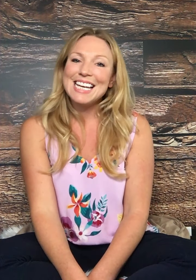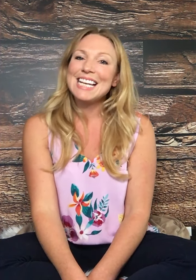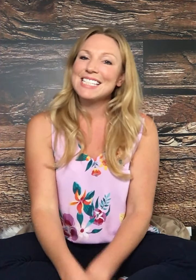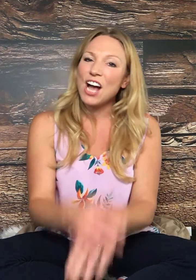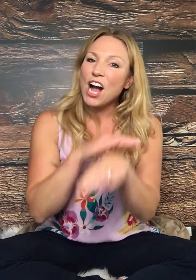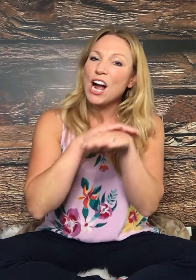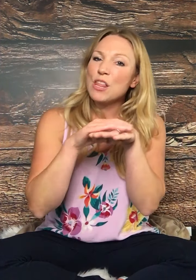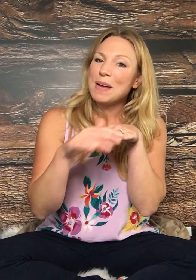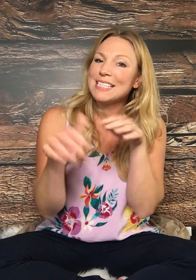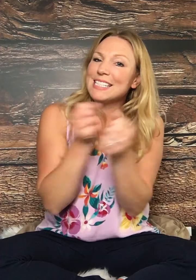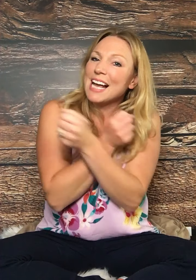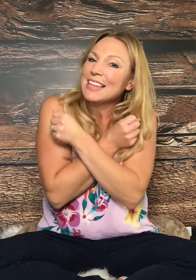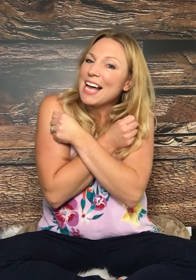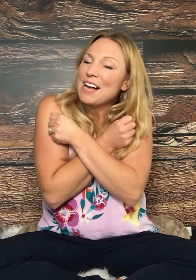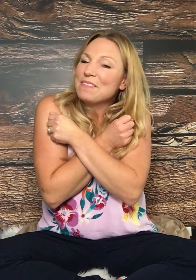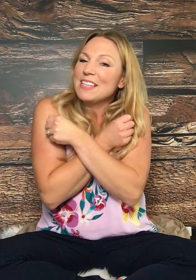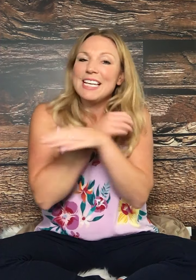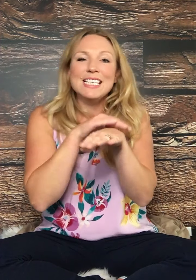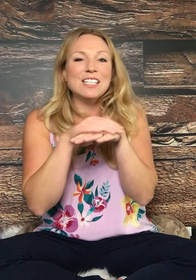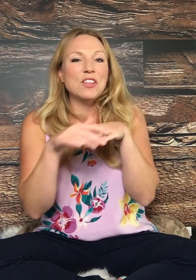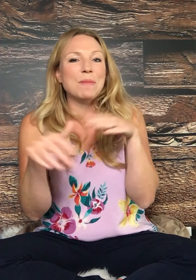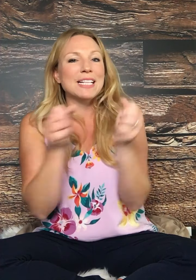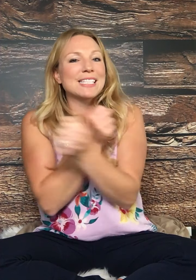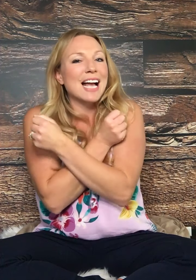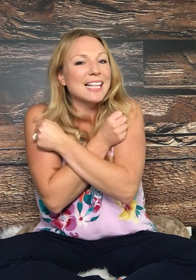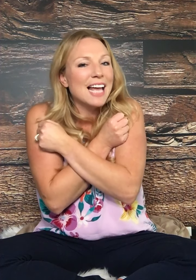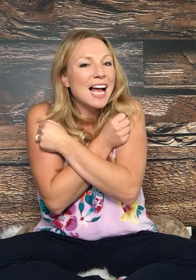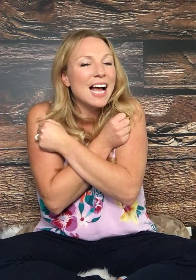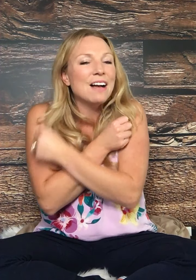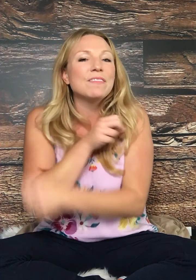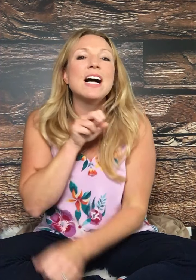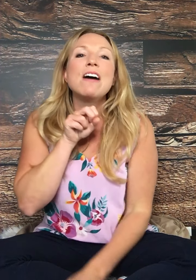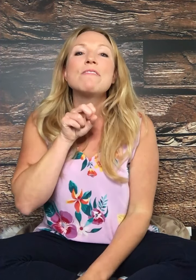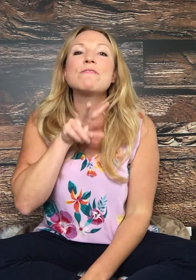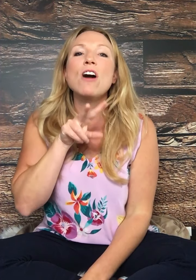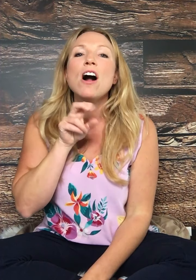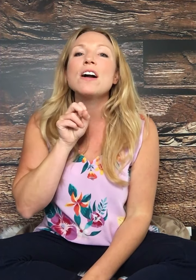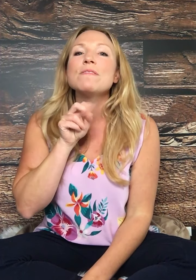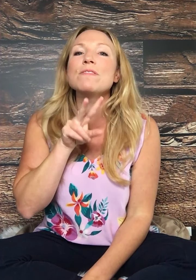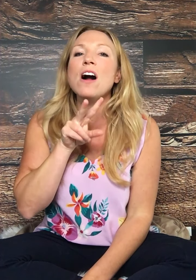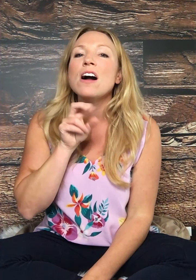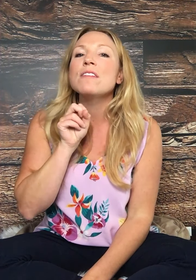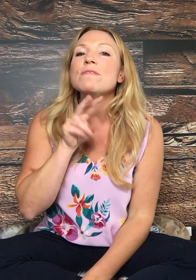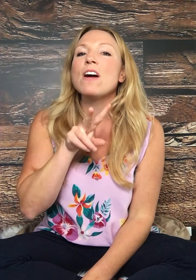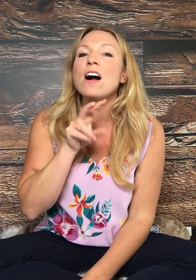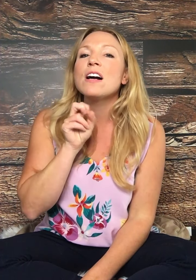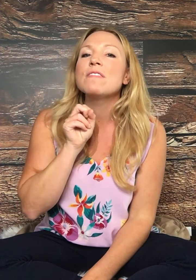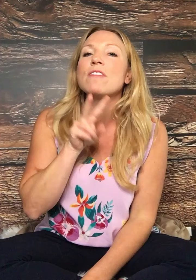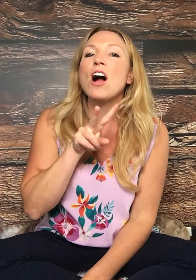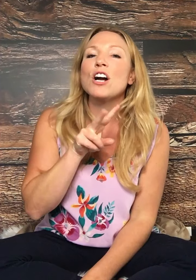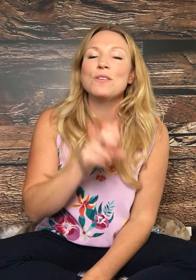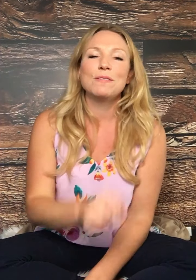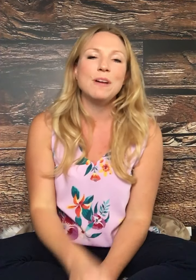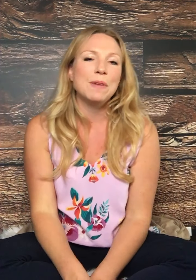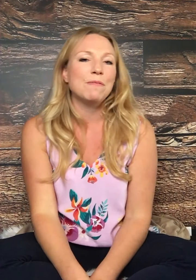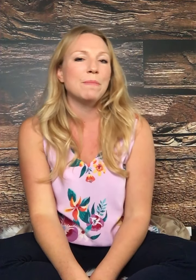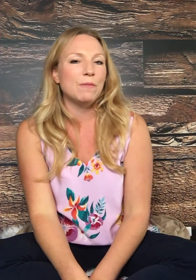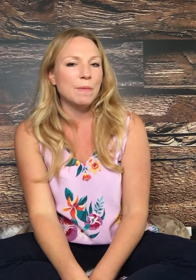These are the pets I love. These are the pets I love. Frog, frog, frog, frog. Ribbit, ribbit, ribbit,